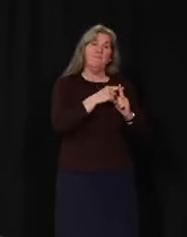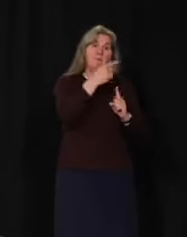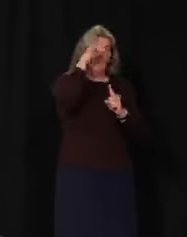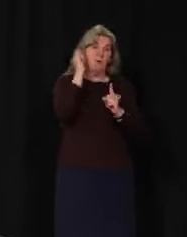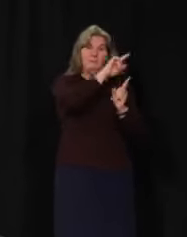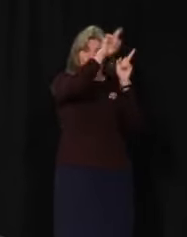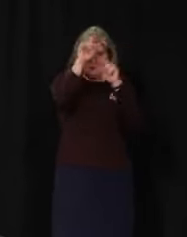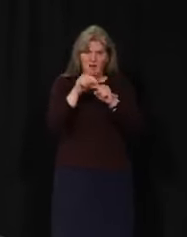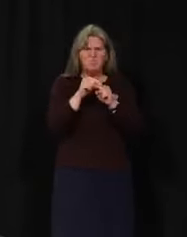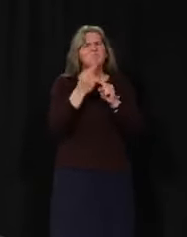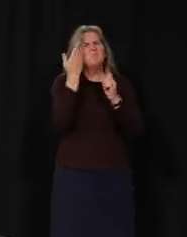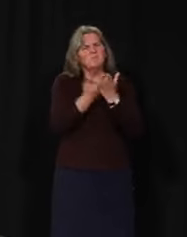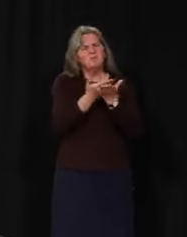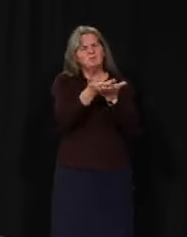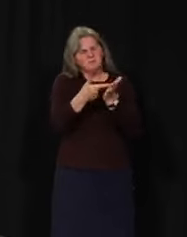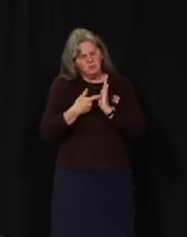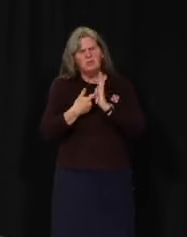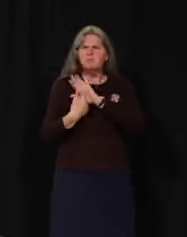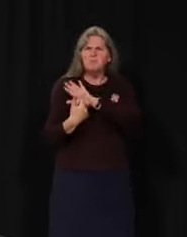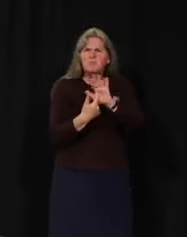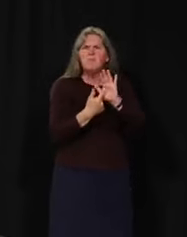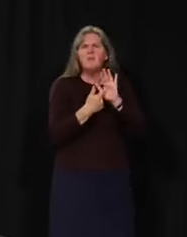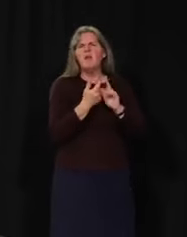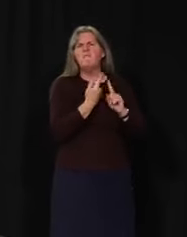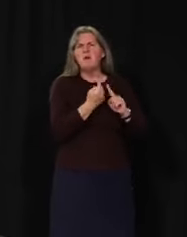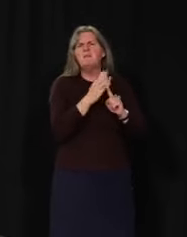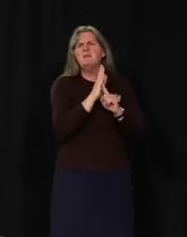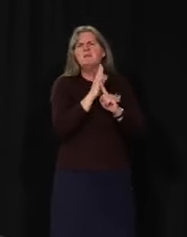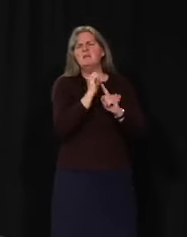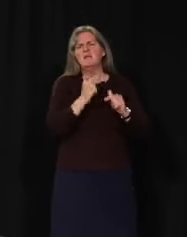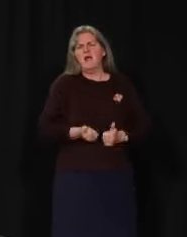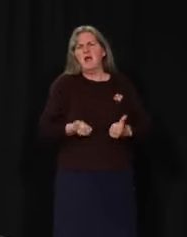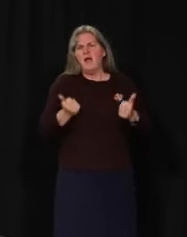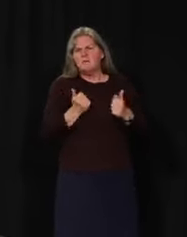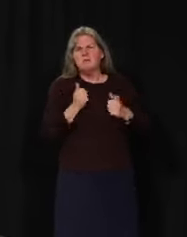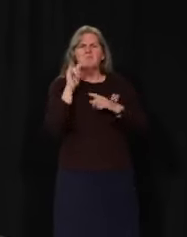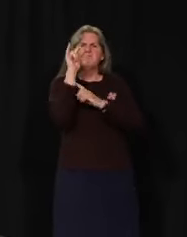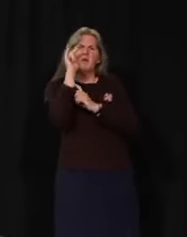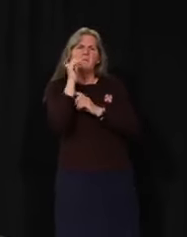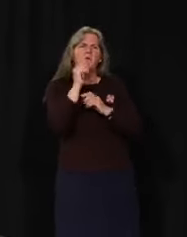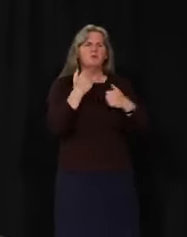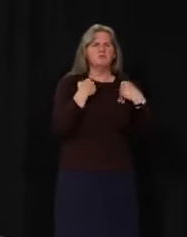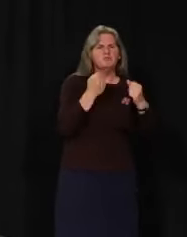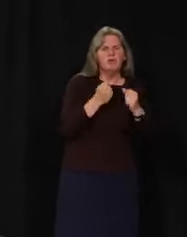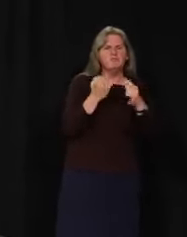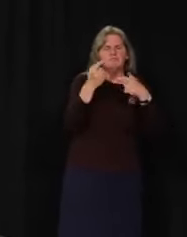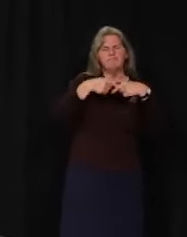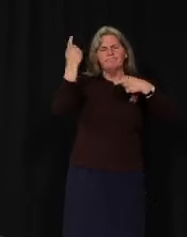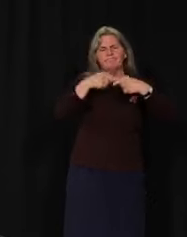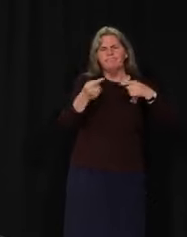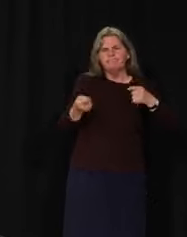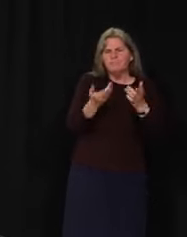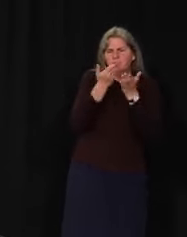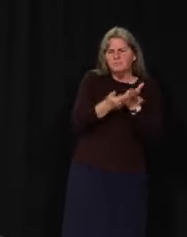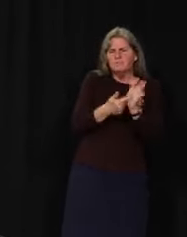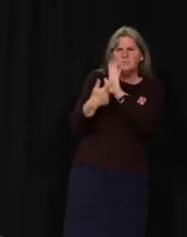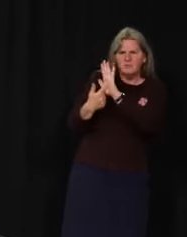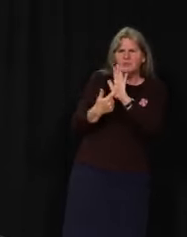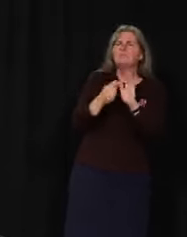provide documentation of their BC residence at the border or at the airport, such as a driver's license or other